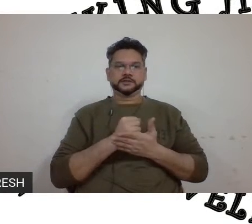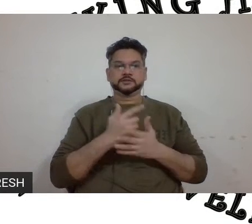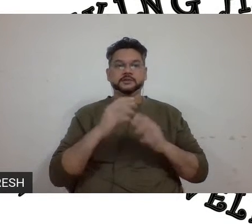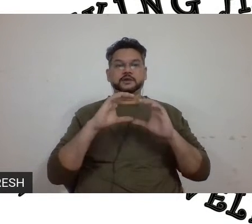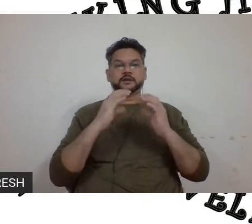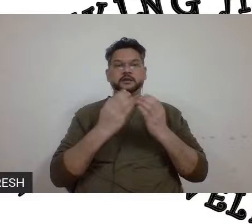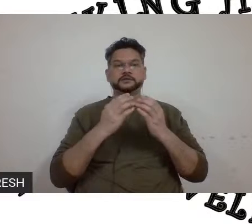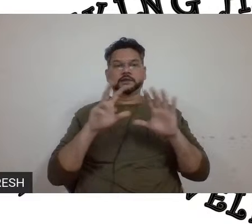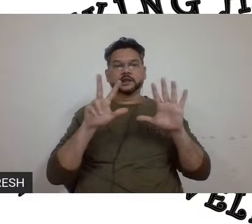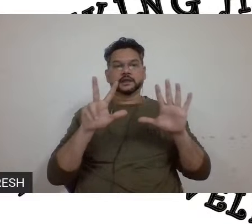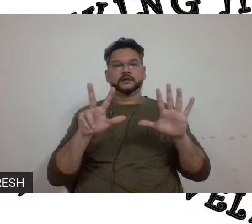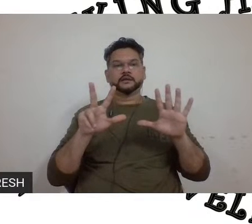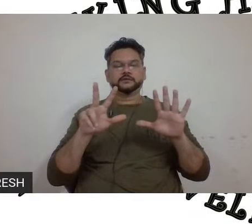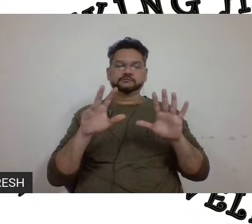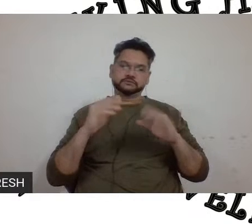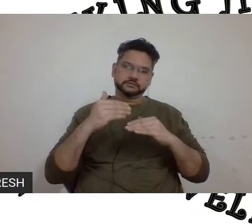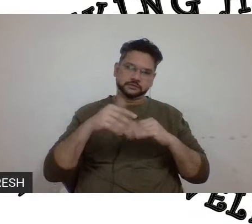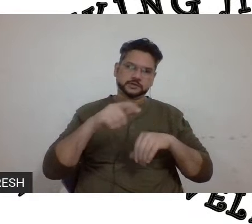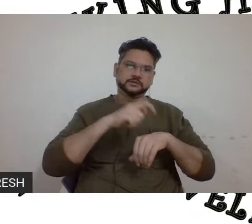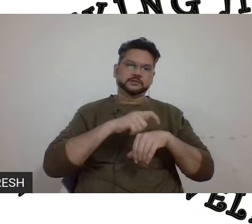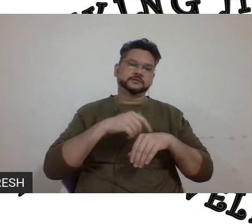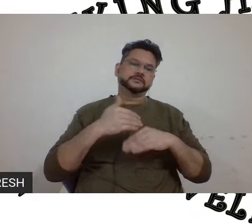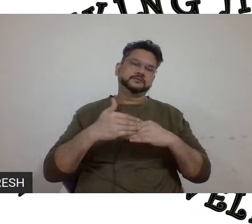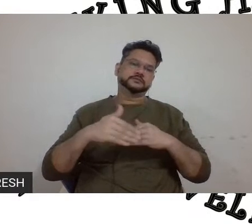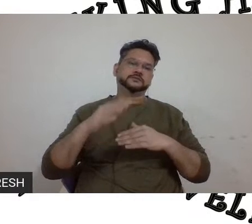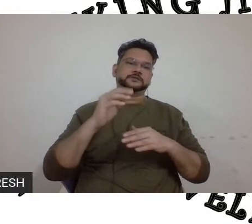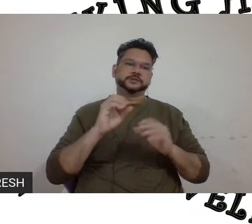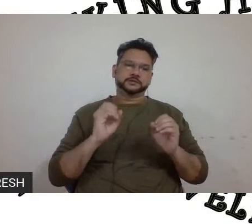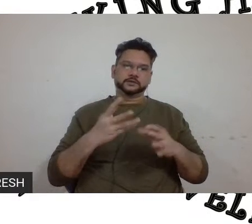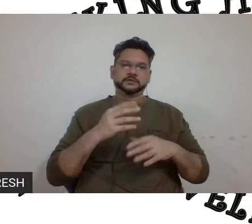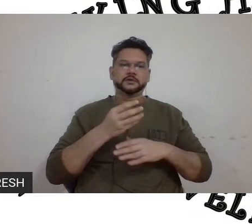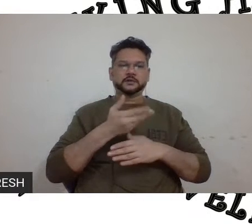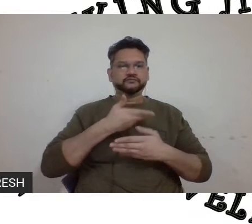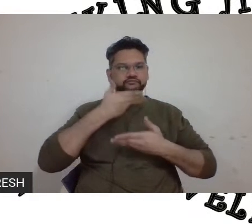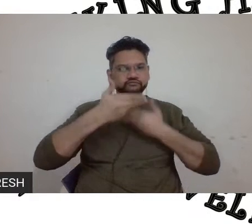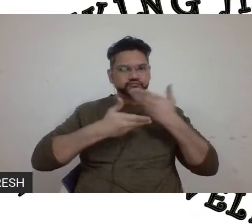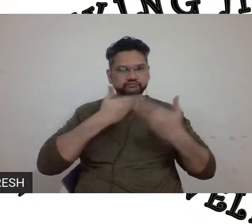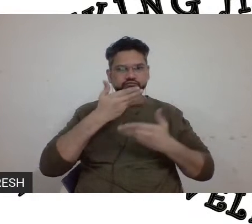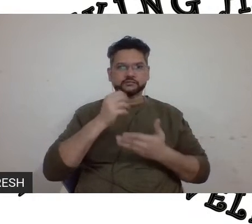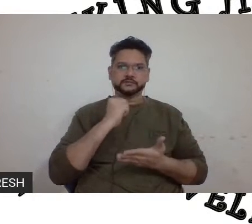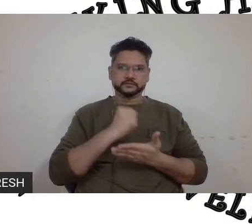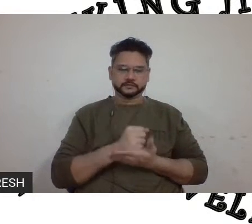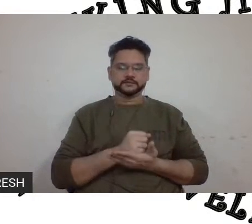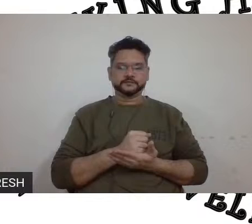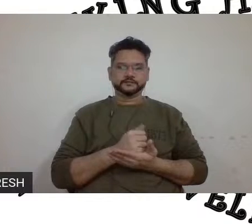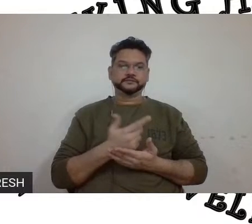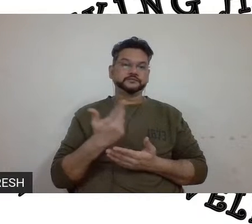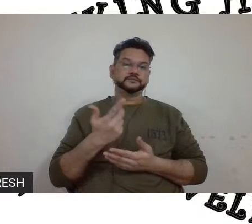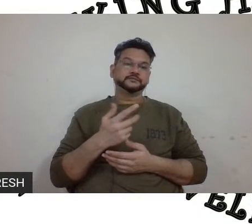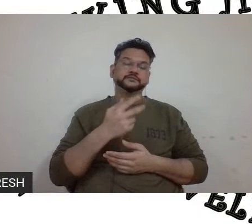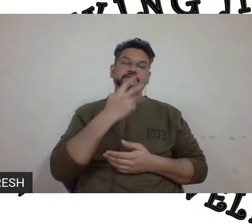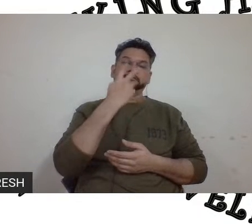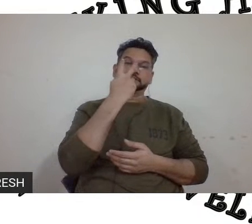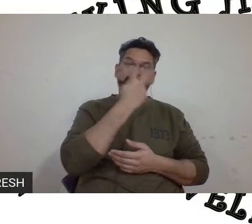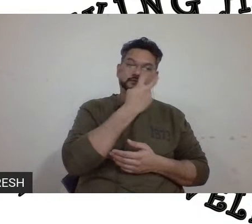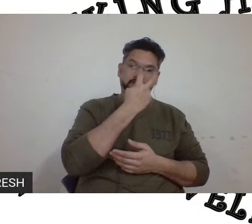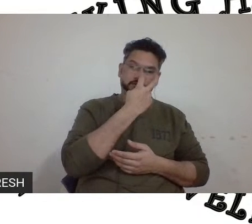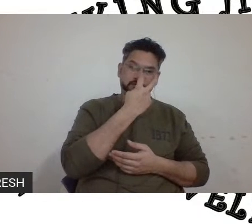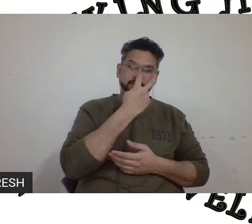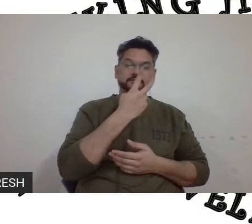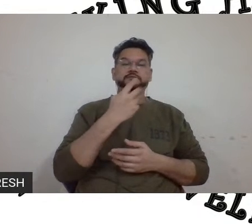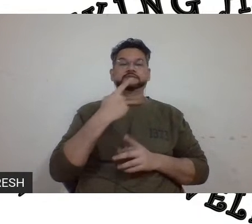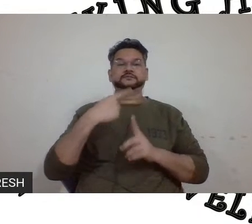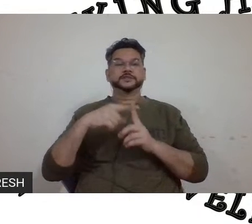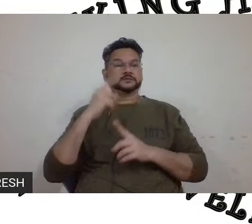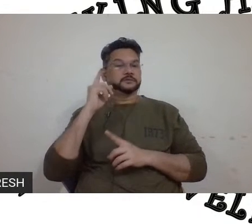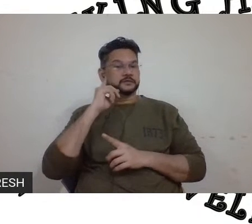It has been seen that in case of person with disabilities, especially of the visual impairment and person with hearing